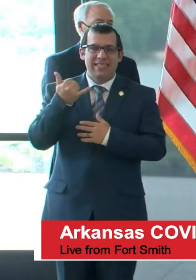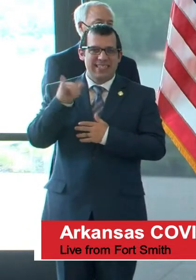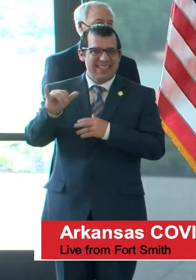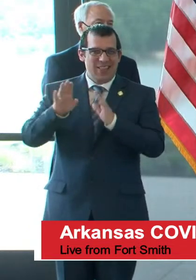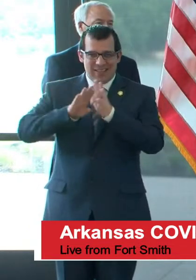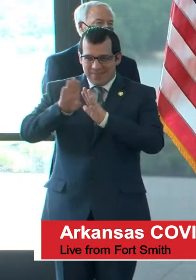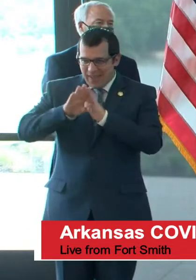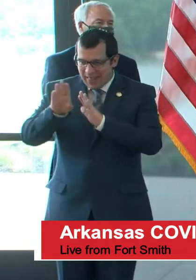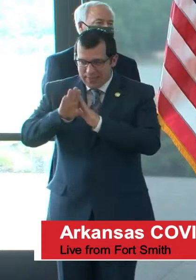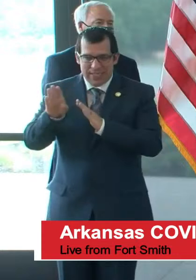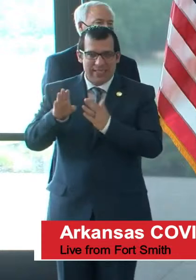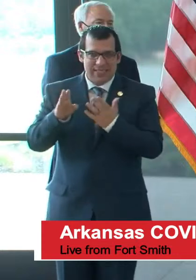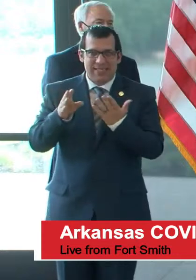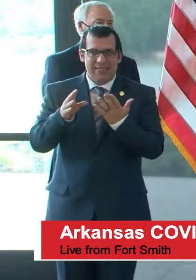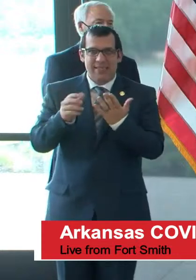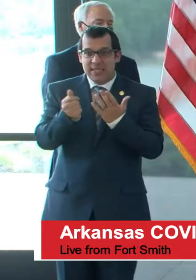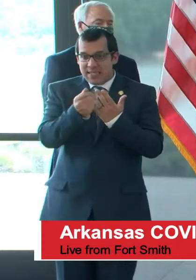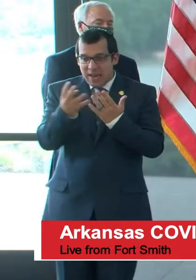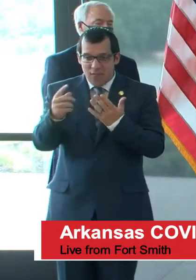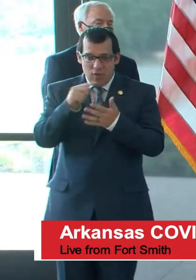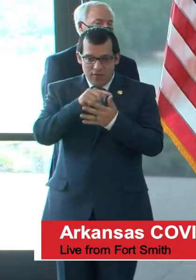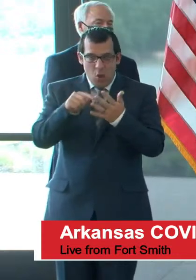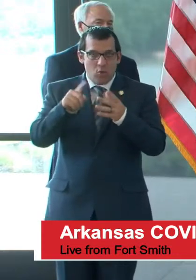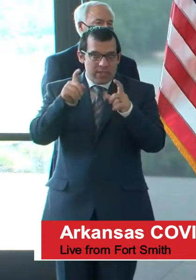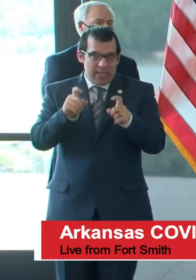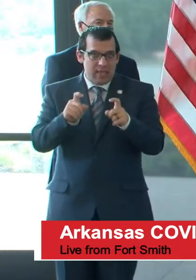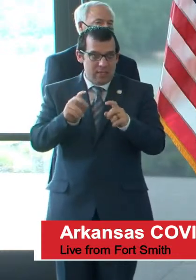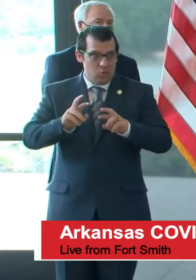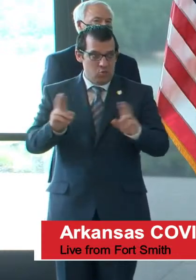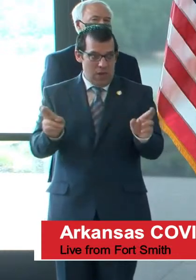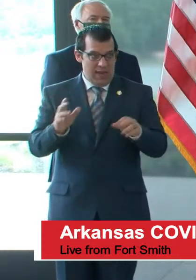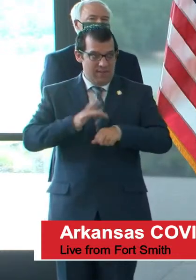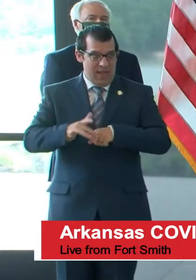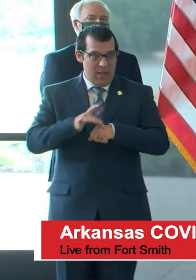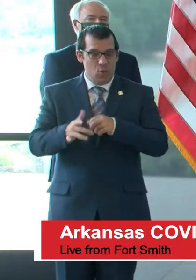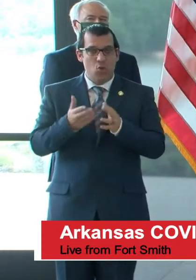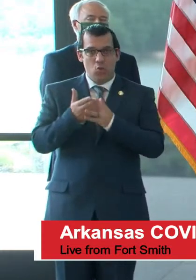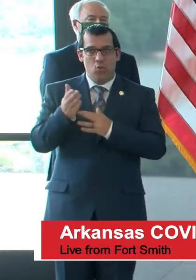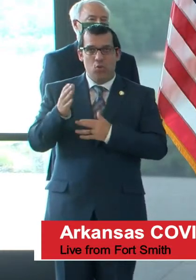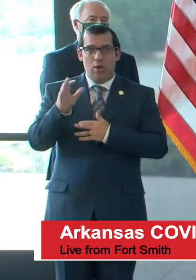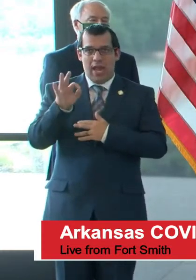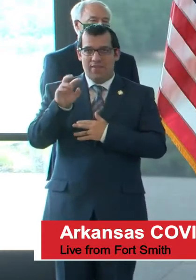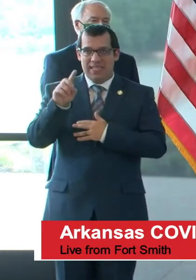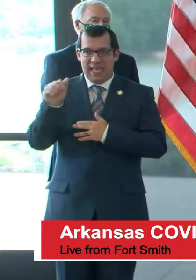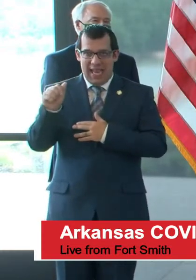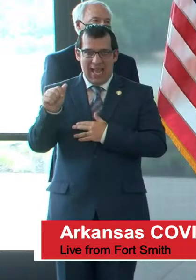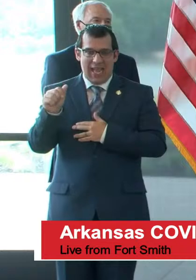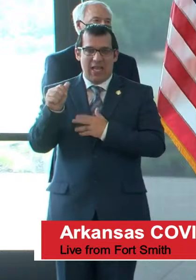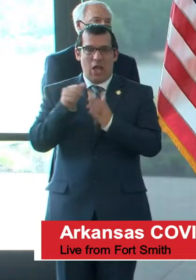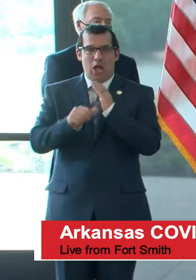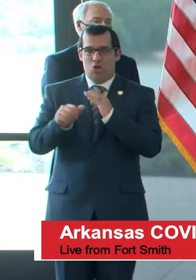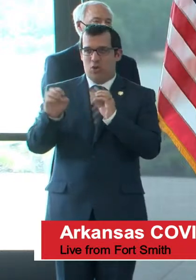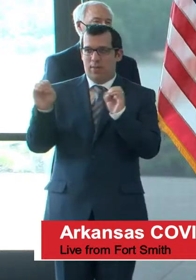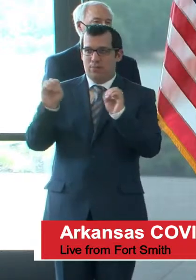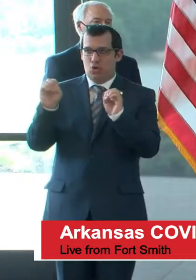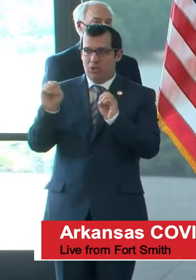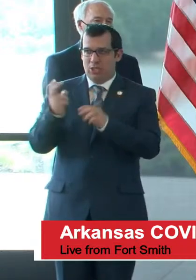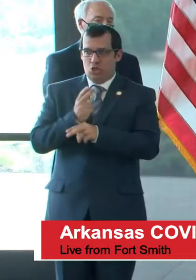development. Several of them are available through the FDA under the emergency